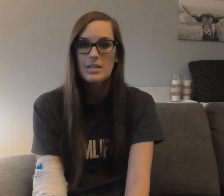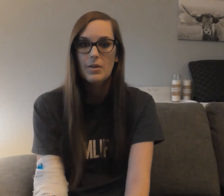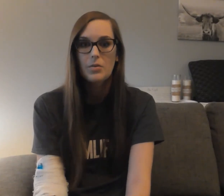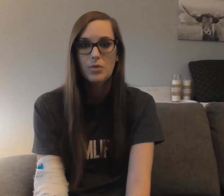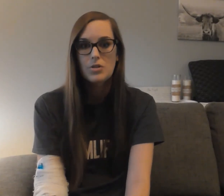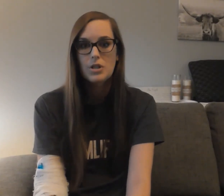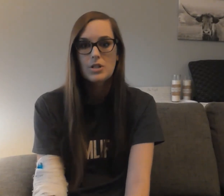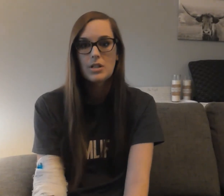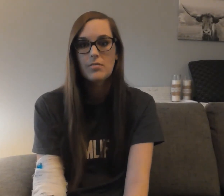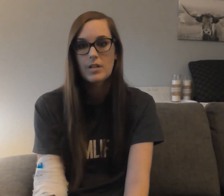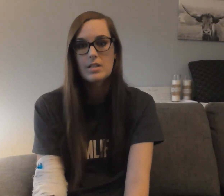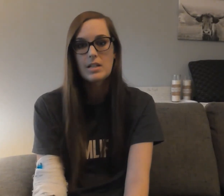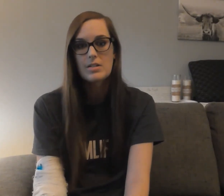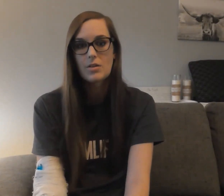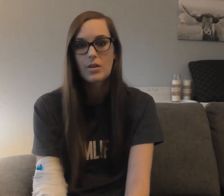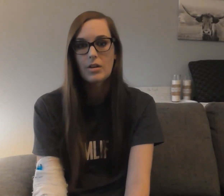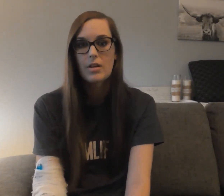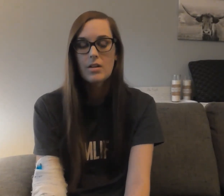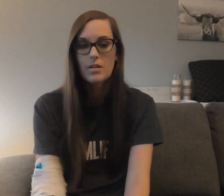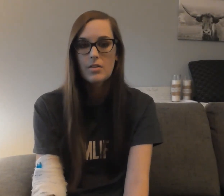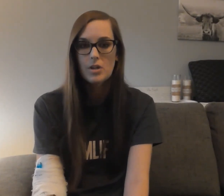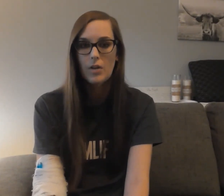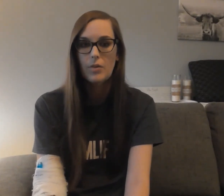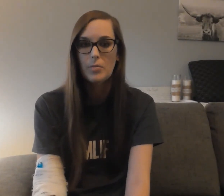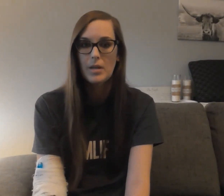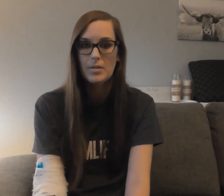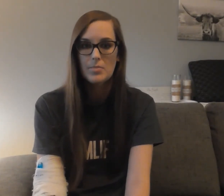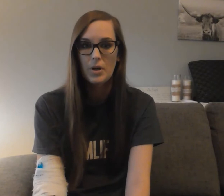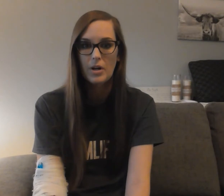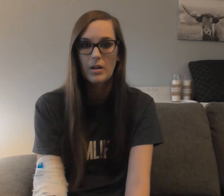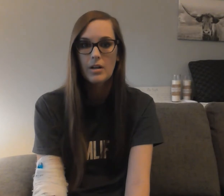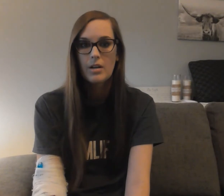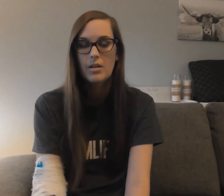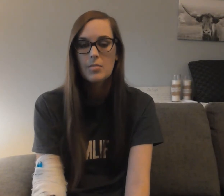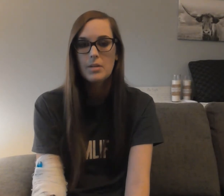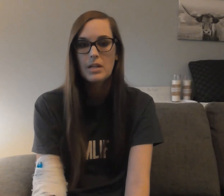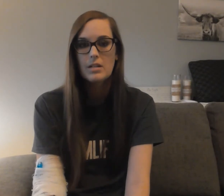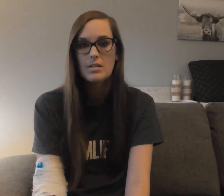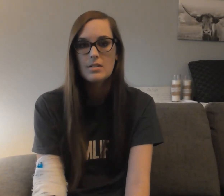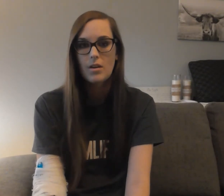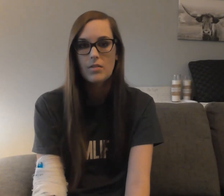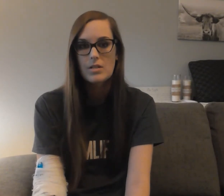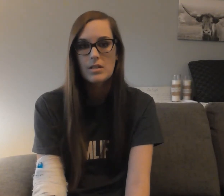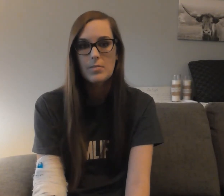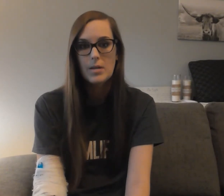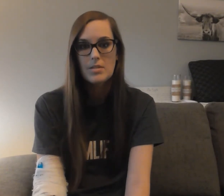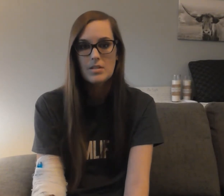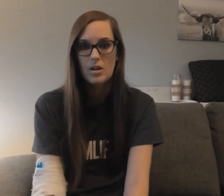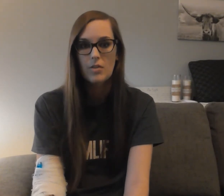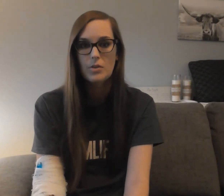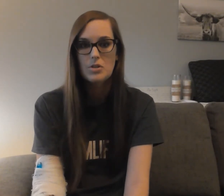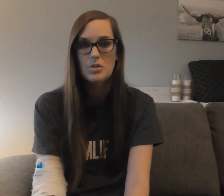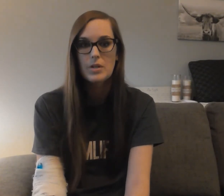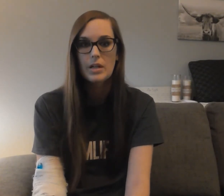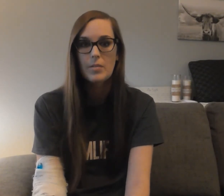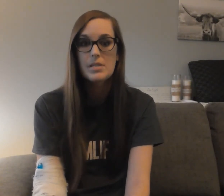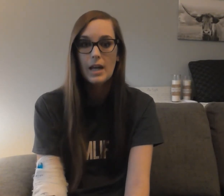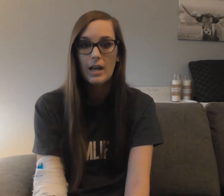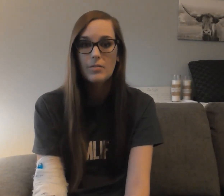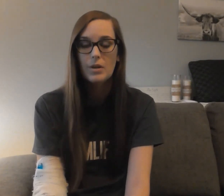on frustration and fussiness on the toddler or baby's part, because obviously babies and toddlers do get upset whenever